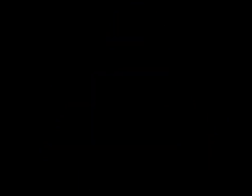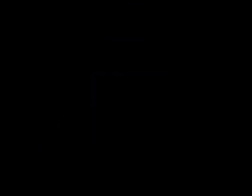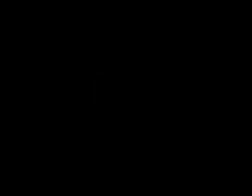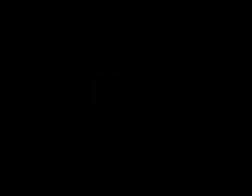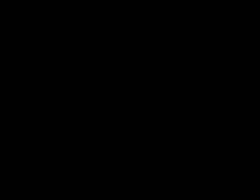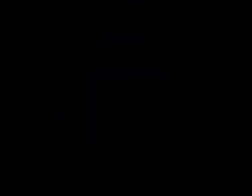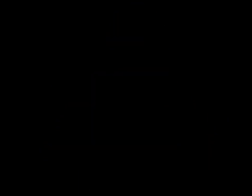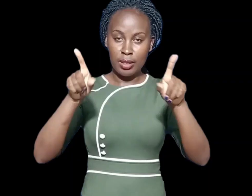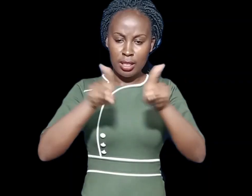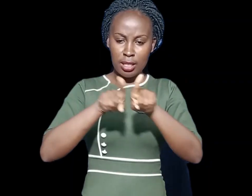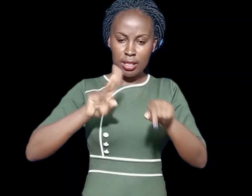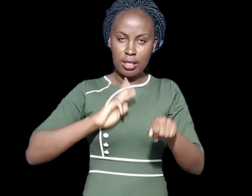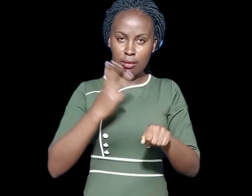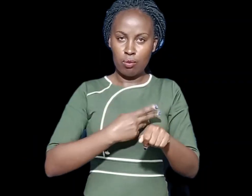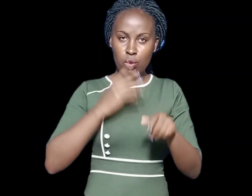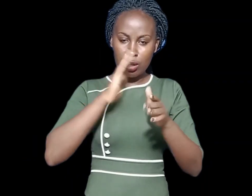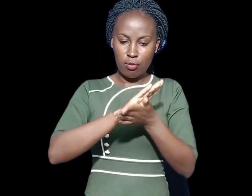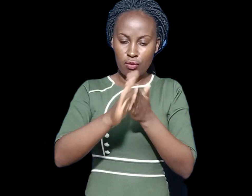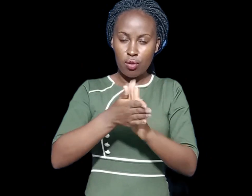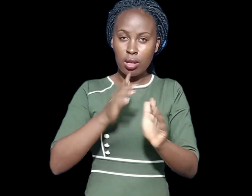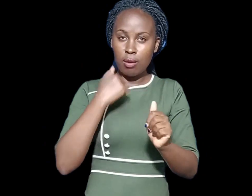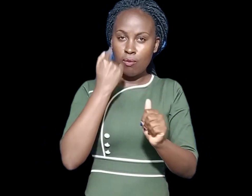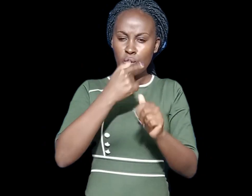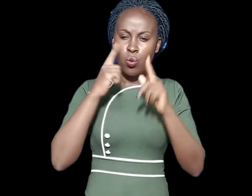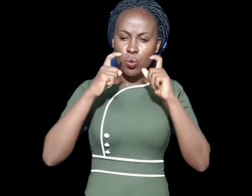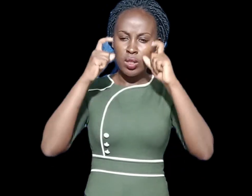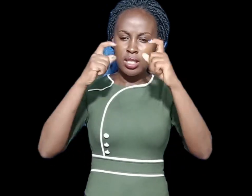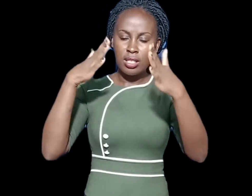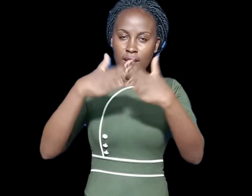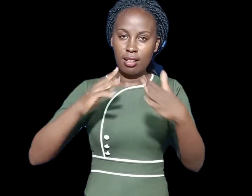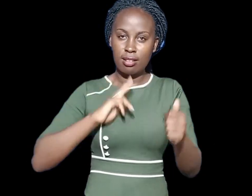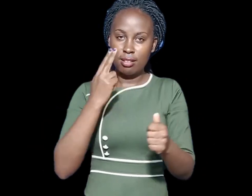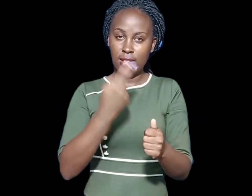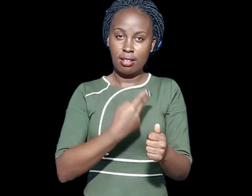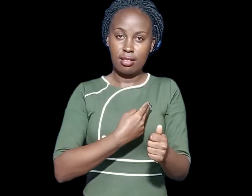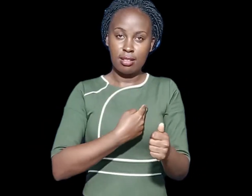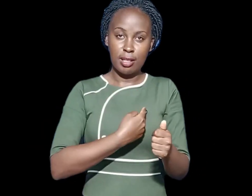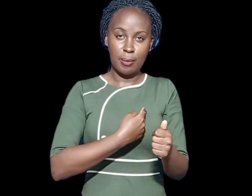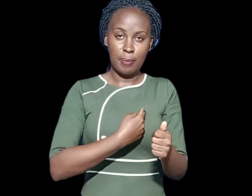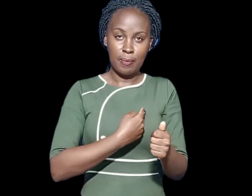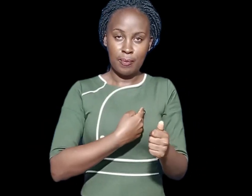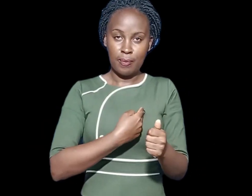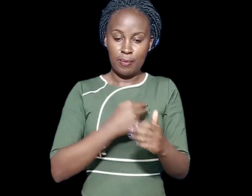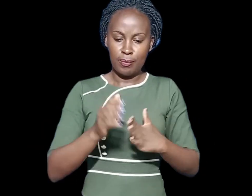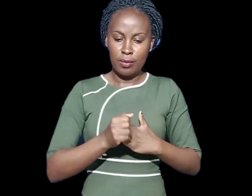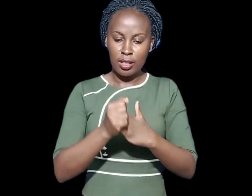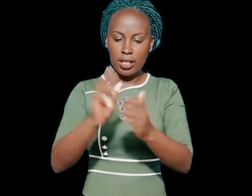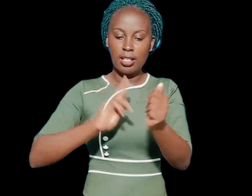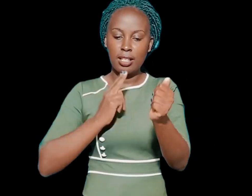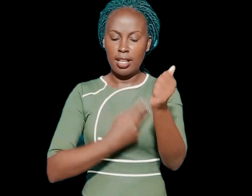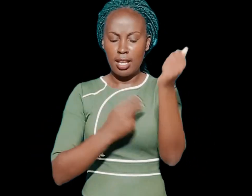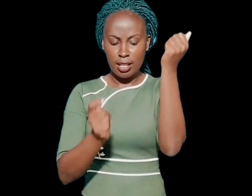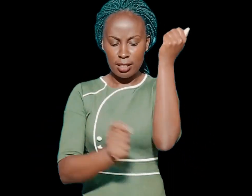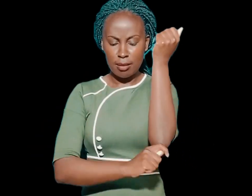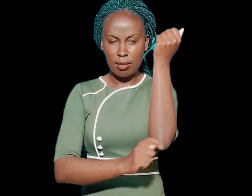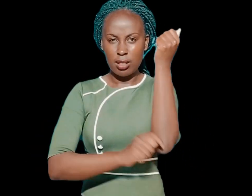Forgive those who sin agonistas And lead us not into temptation